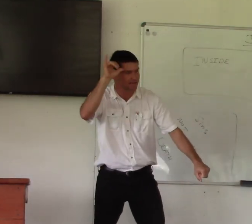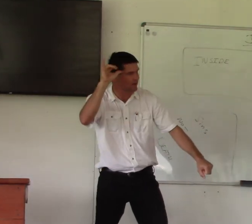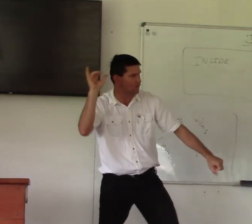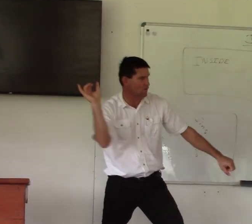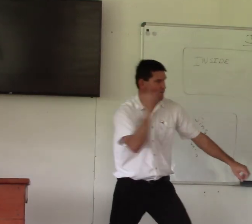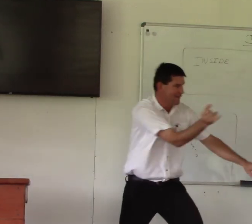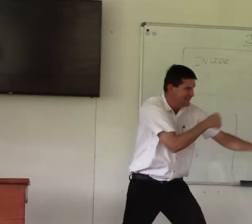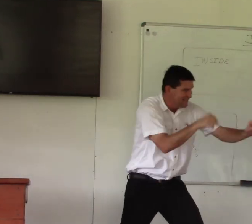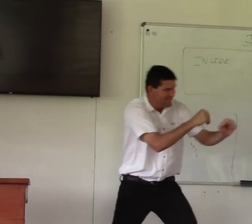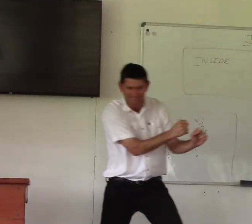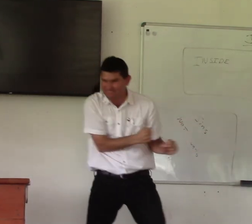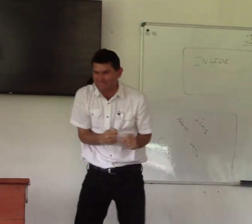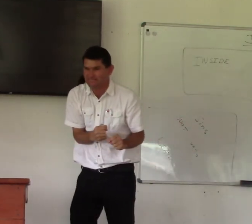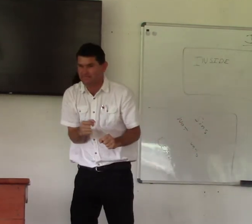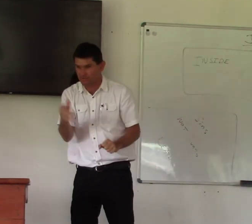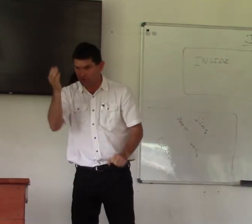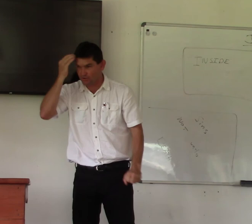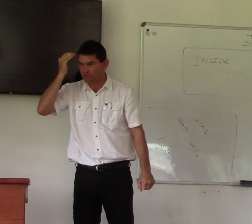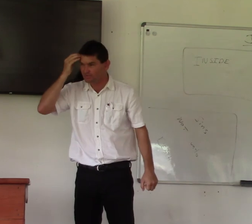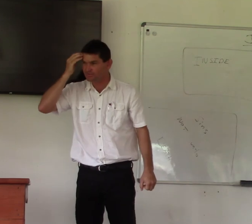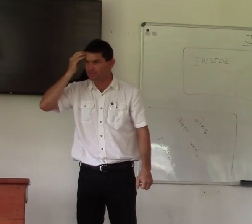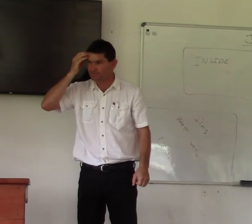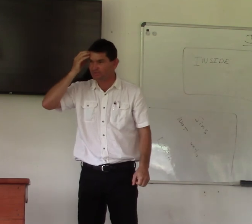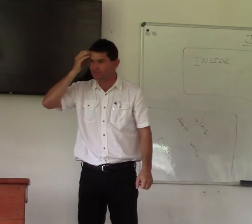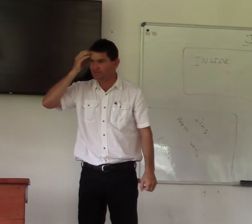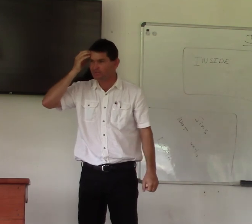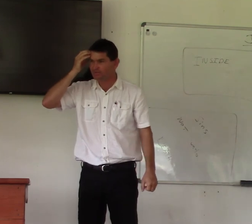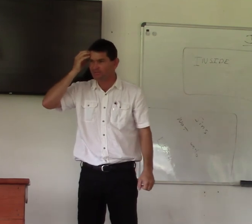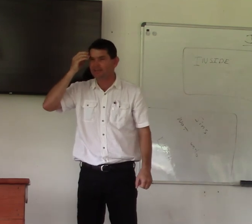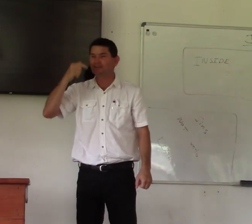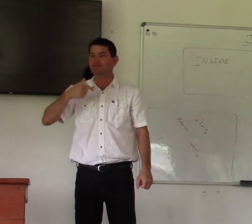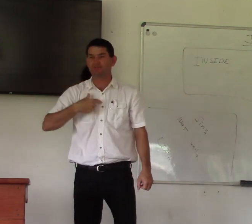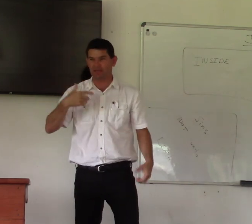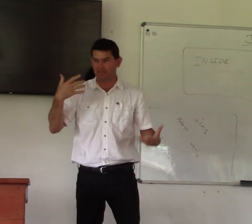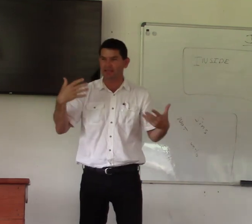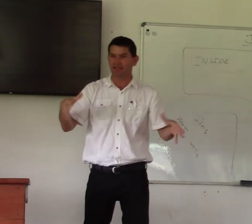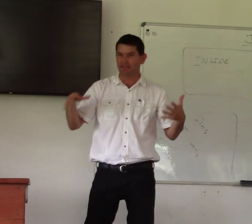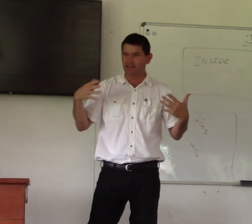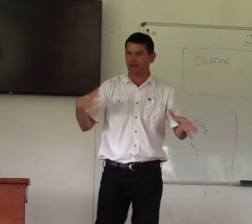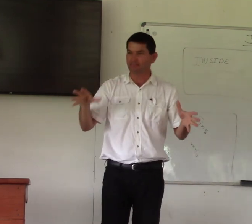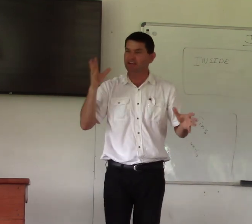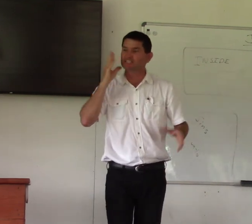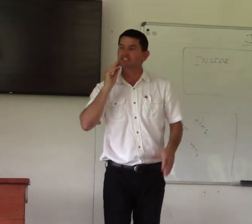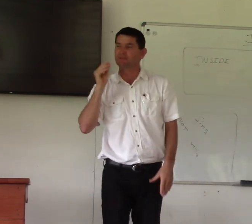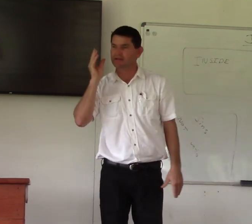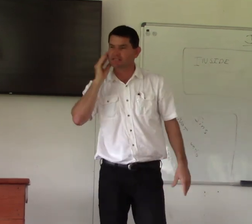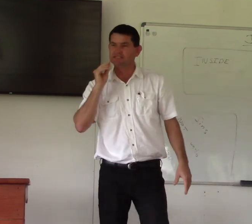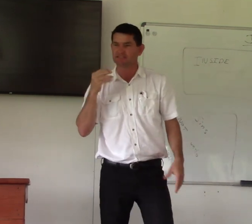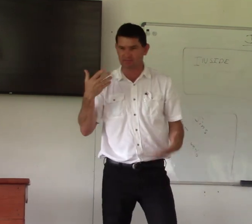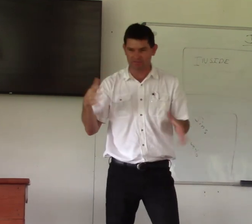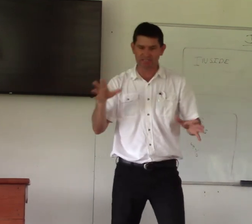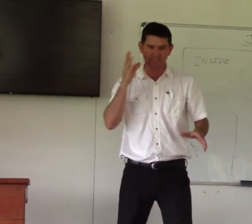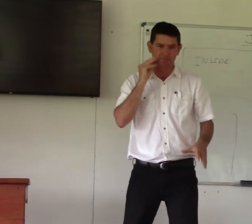Now, you know, me, I finished experience. Finished